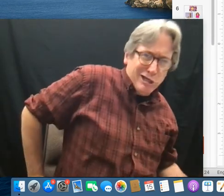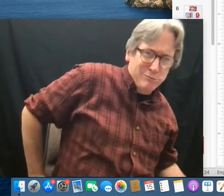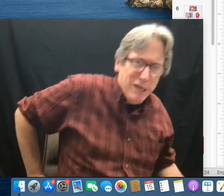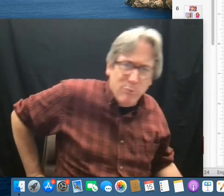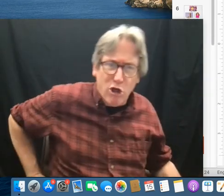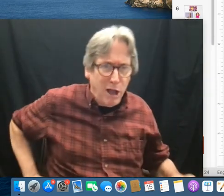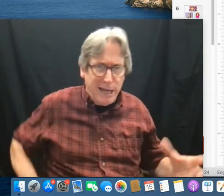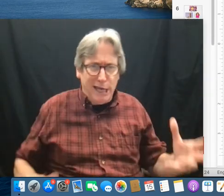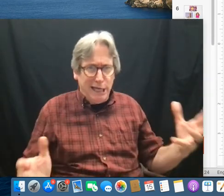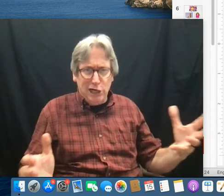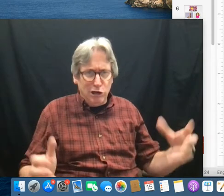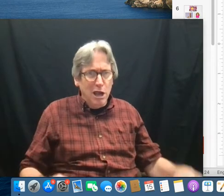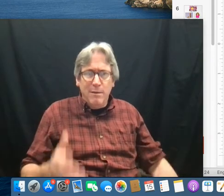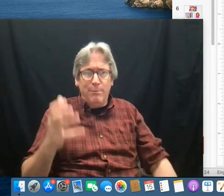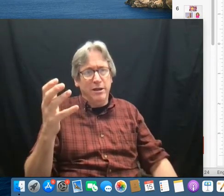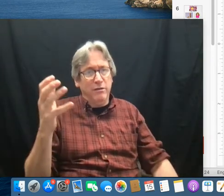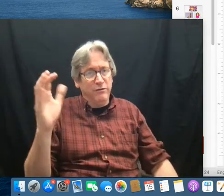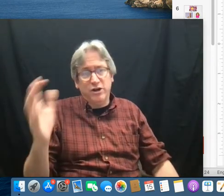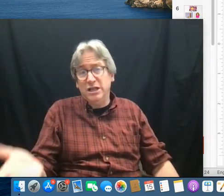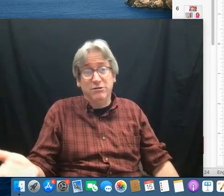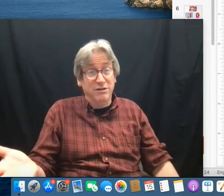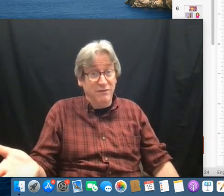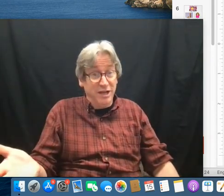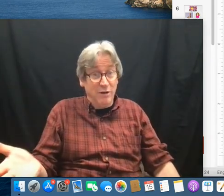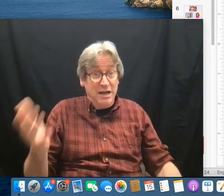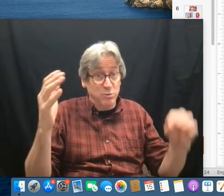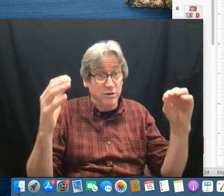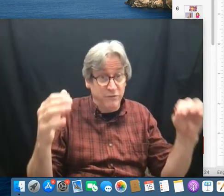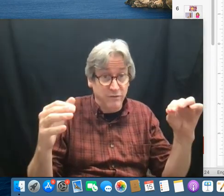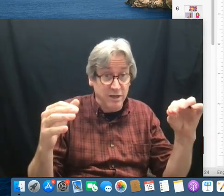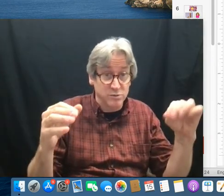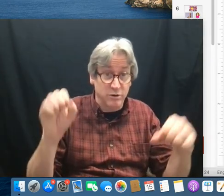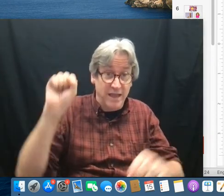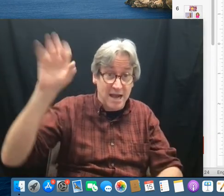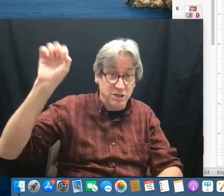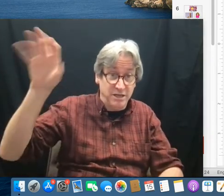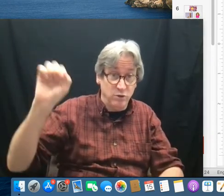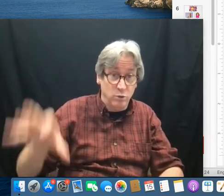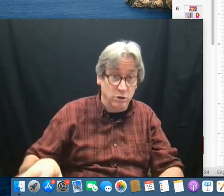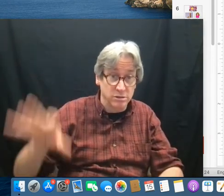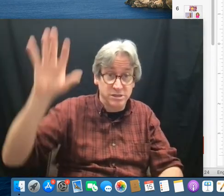the ASL for that same line, and I will work my way through the script.